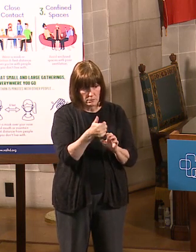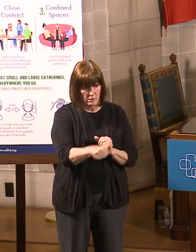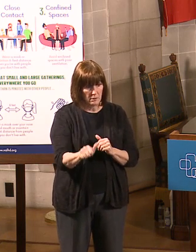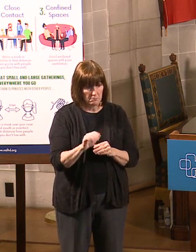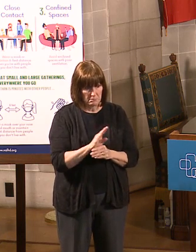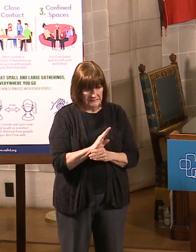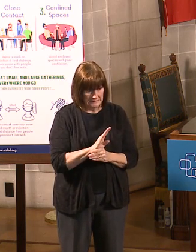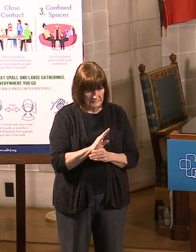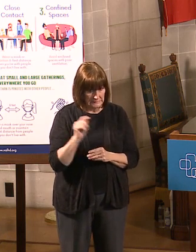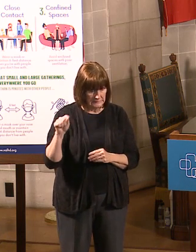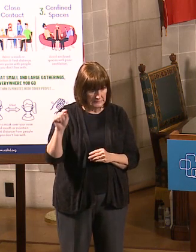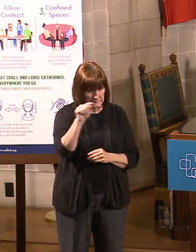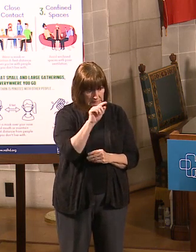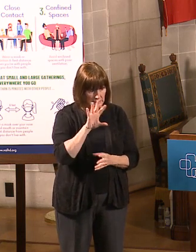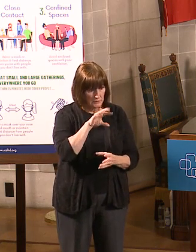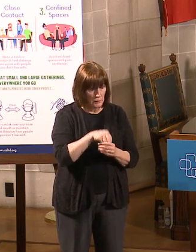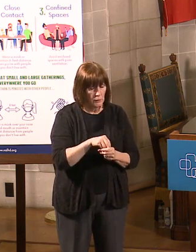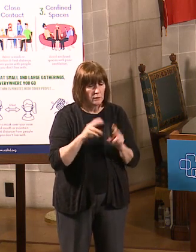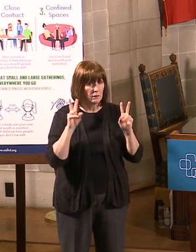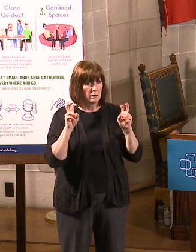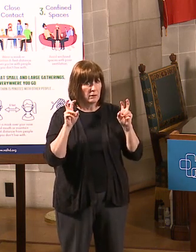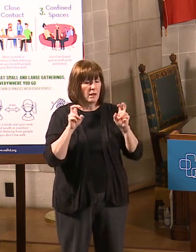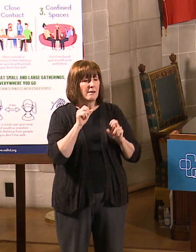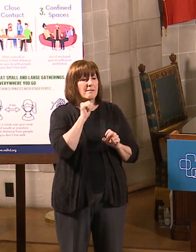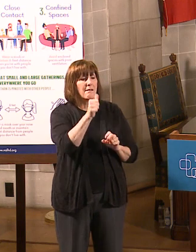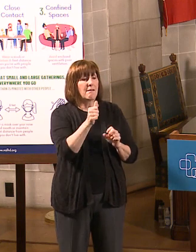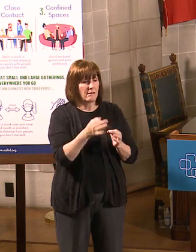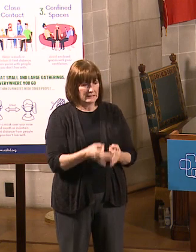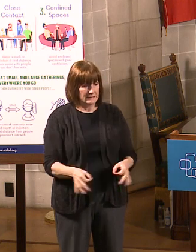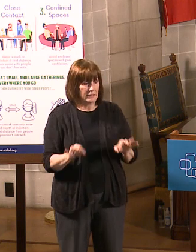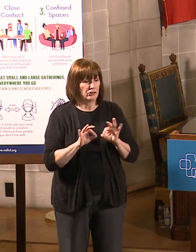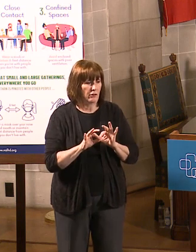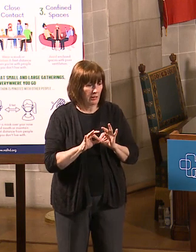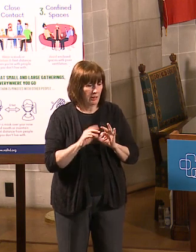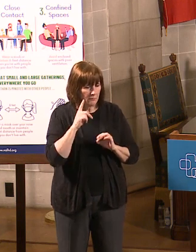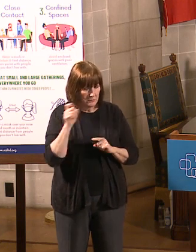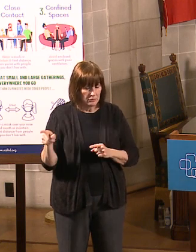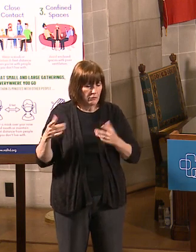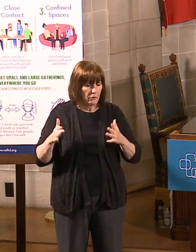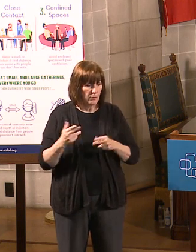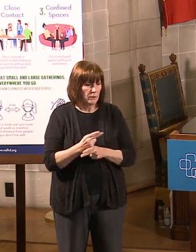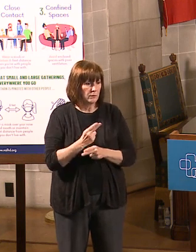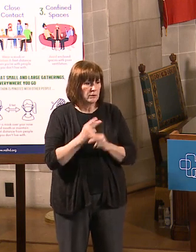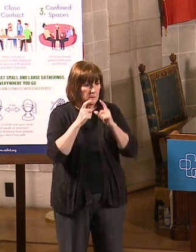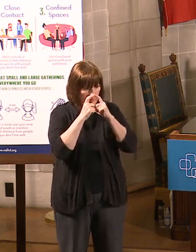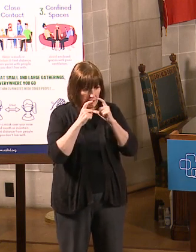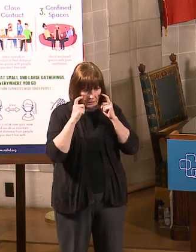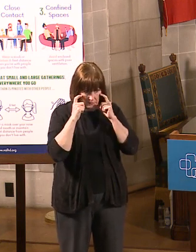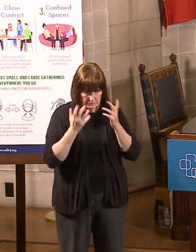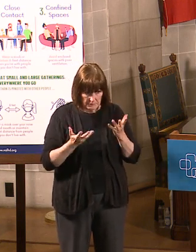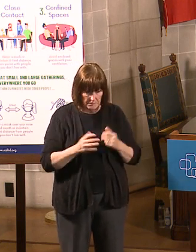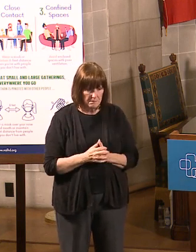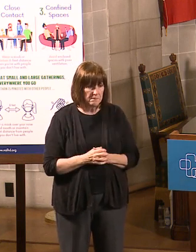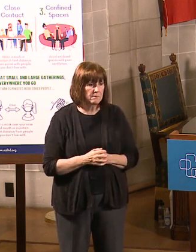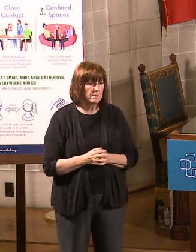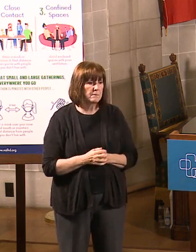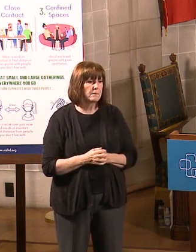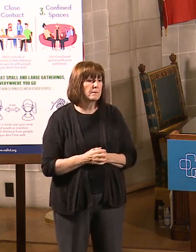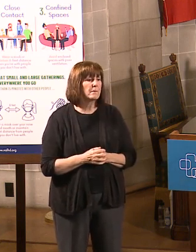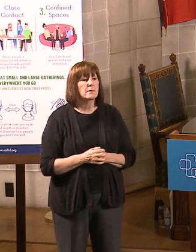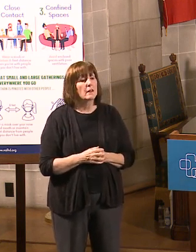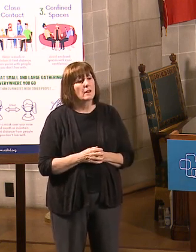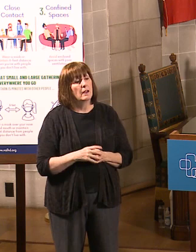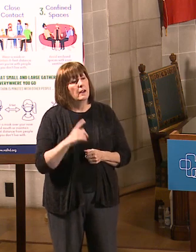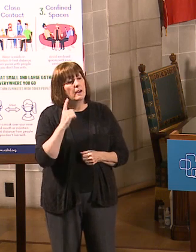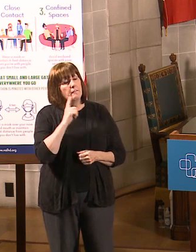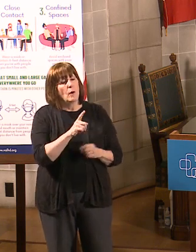businesses, including those considered non-essential, since they're already using masks? So with regard to